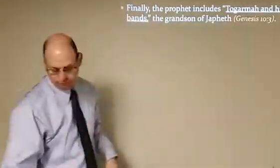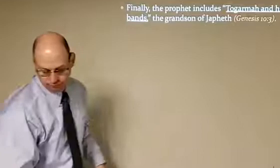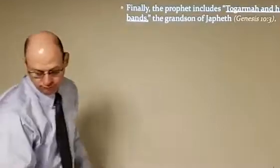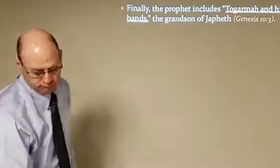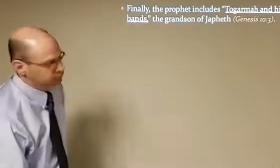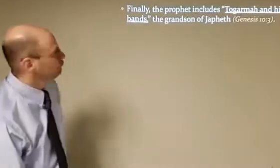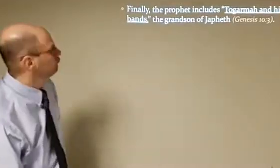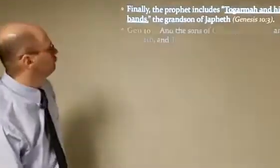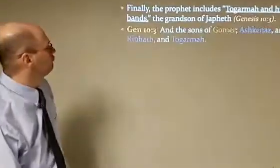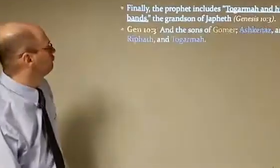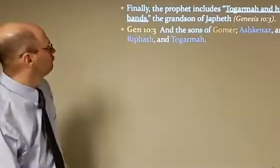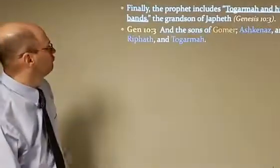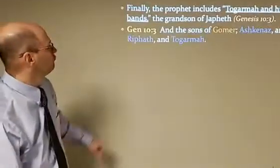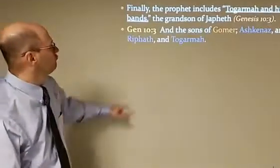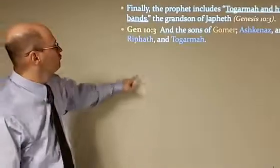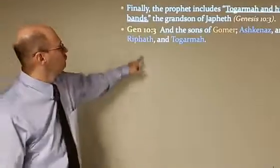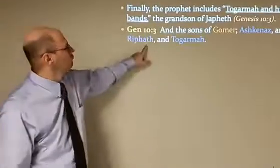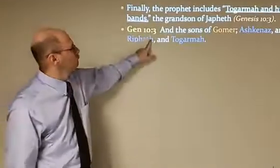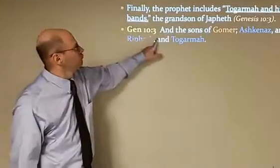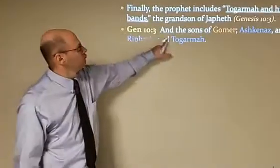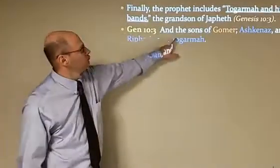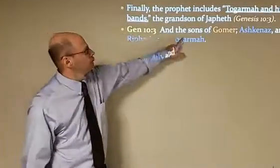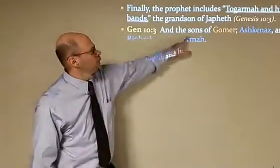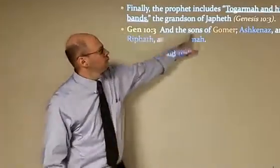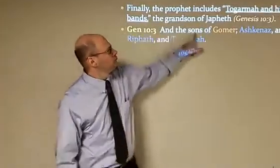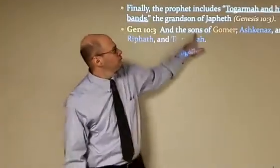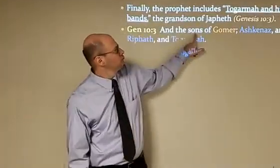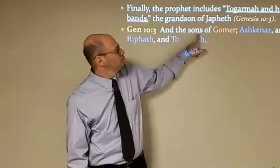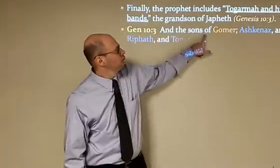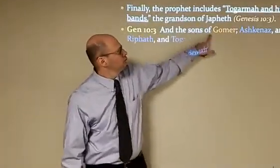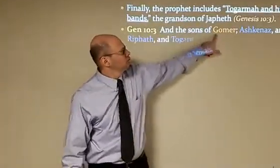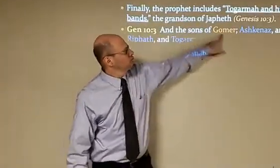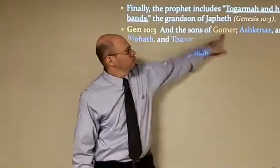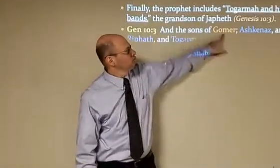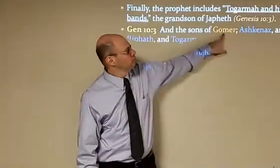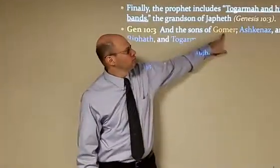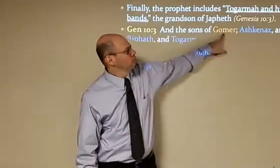10:3. Find a scripture. And the sons of Gomer.